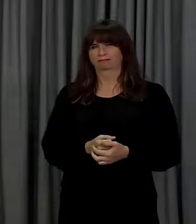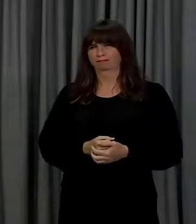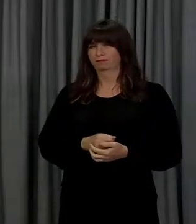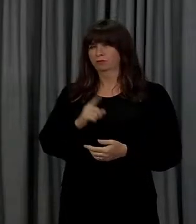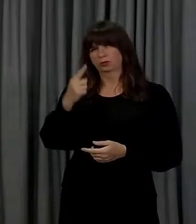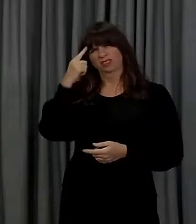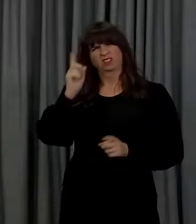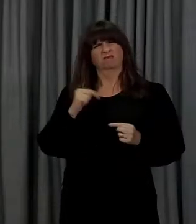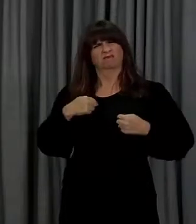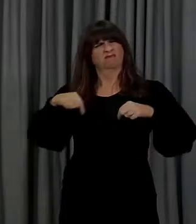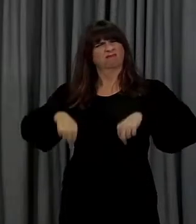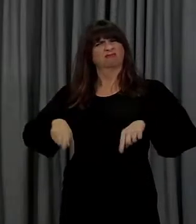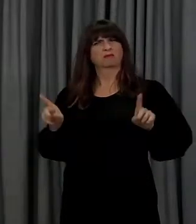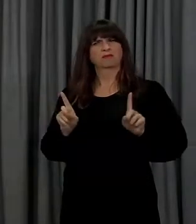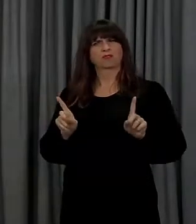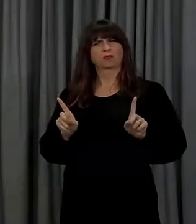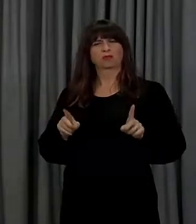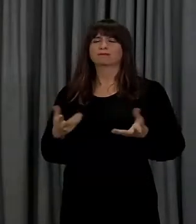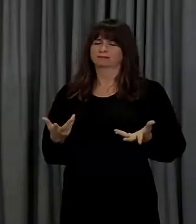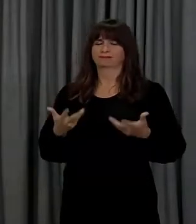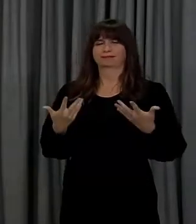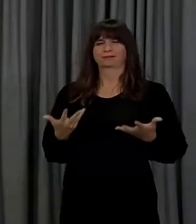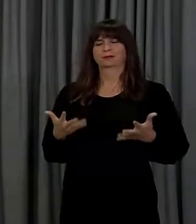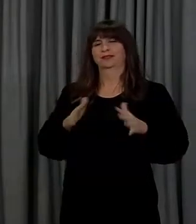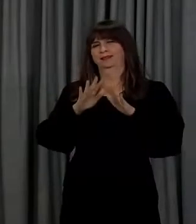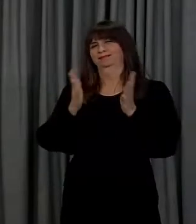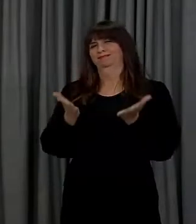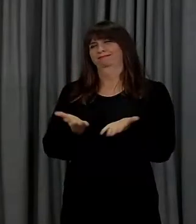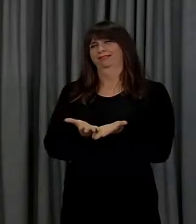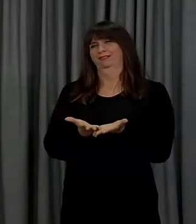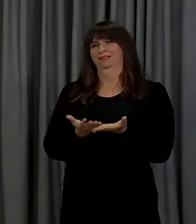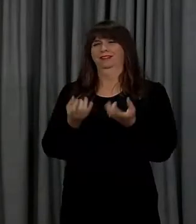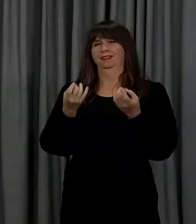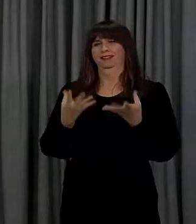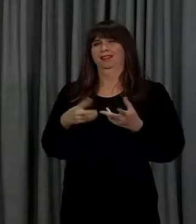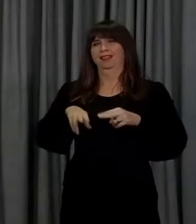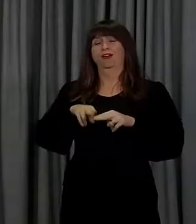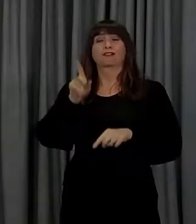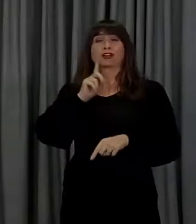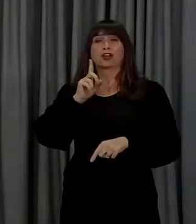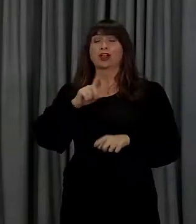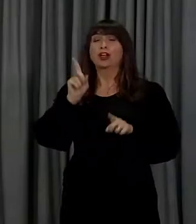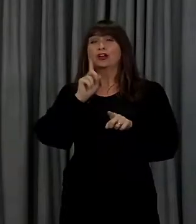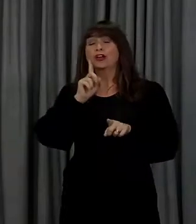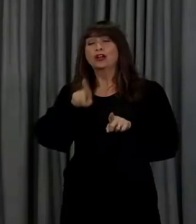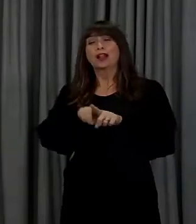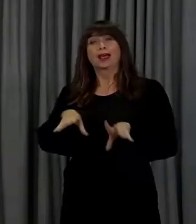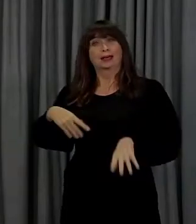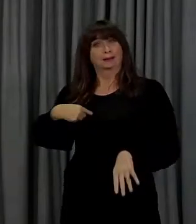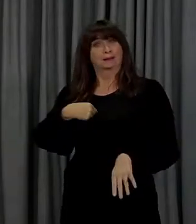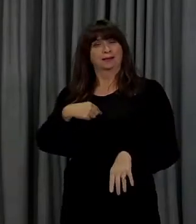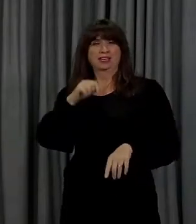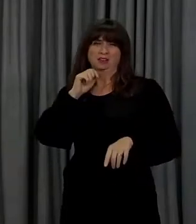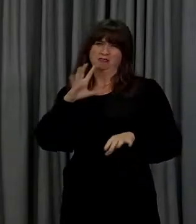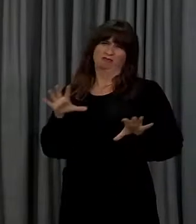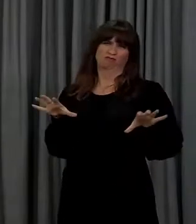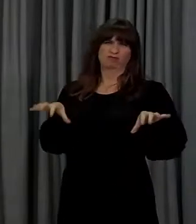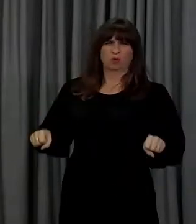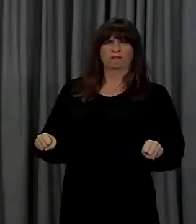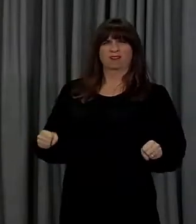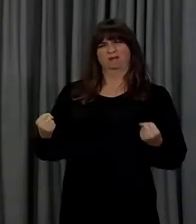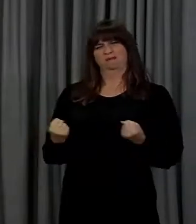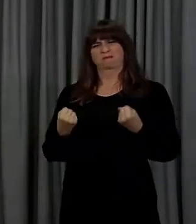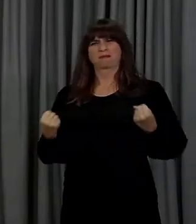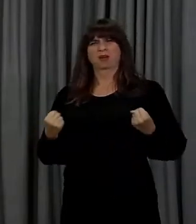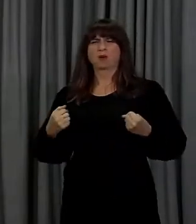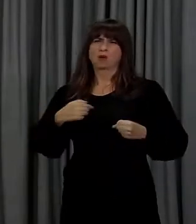wondering why I'm here. Well, today is International Day of the Girl, and girls, like me, are taking over. We are